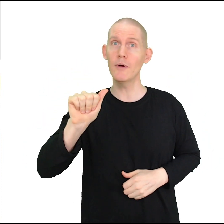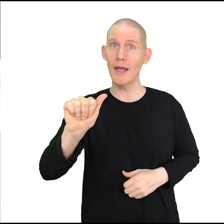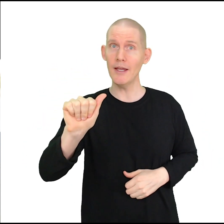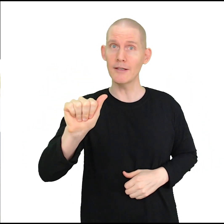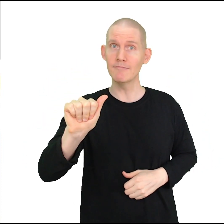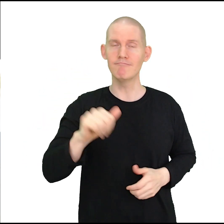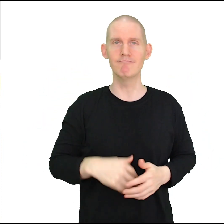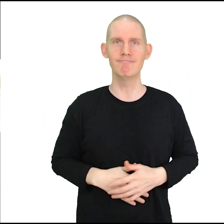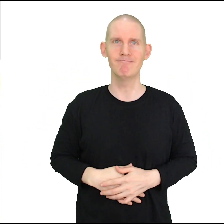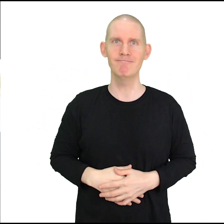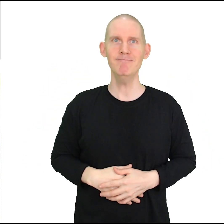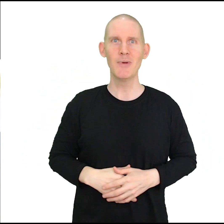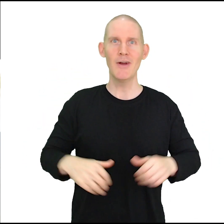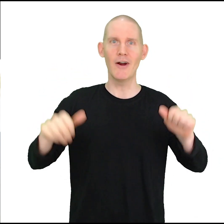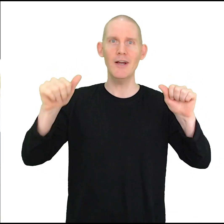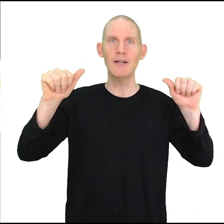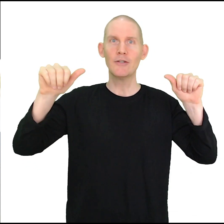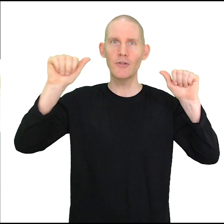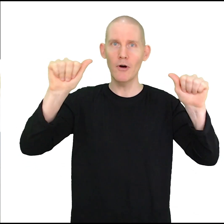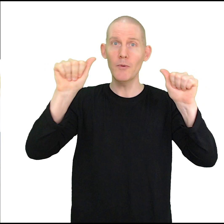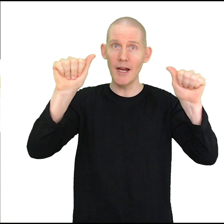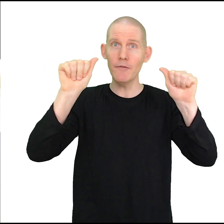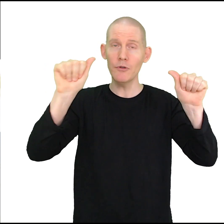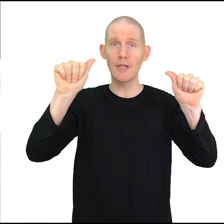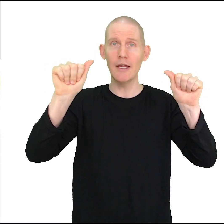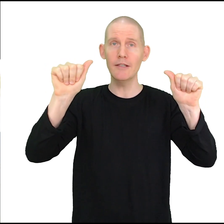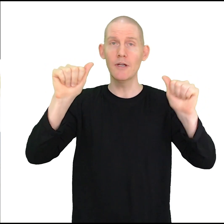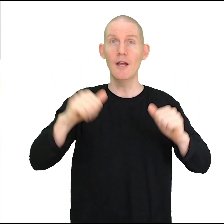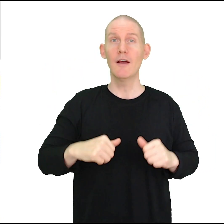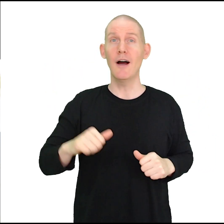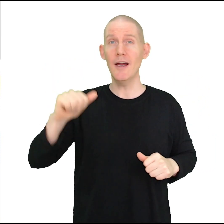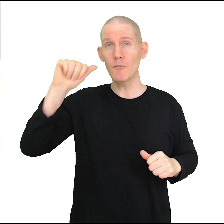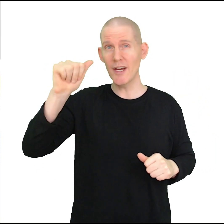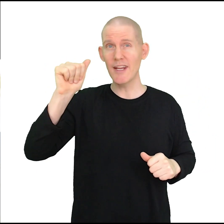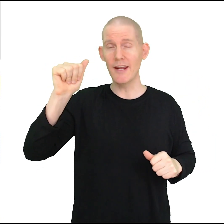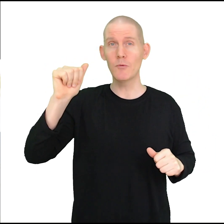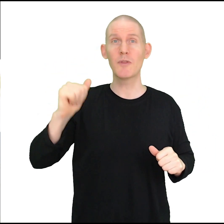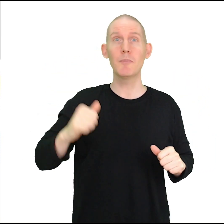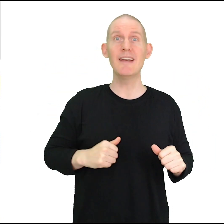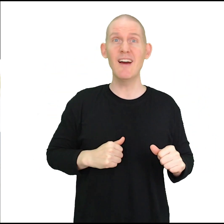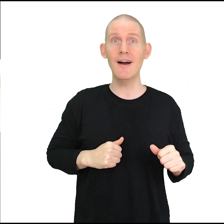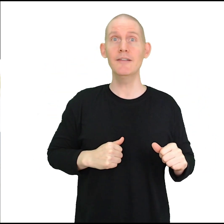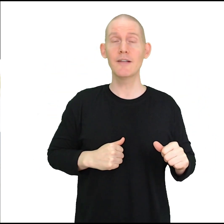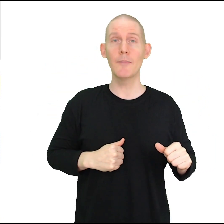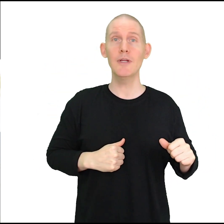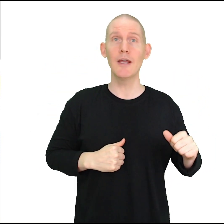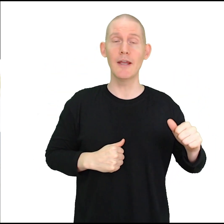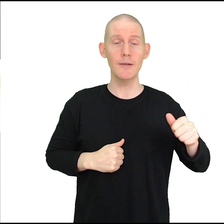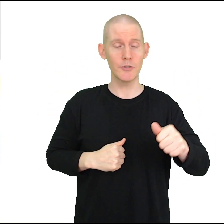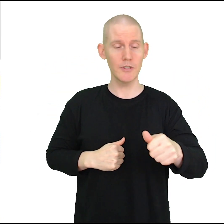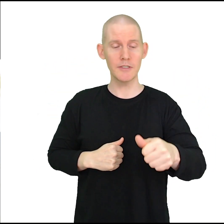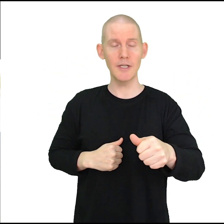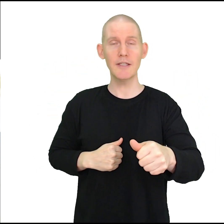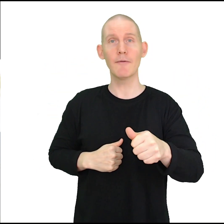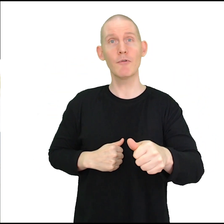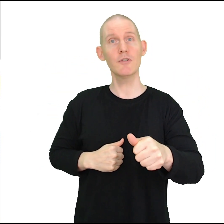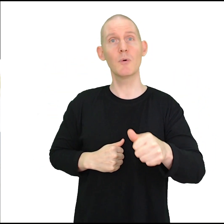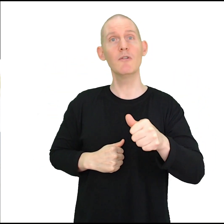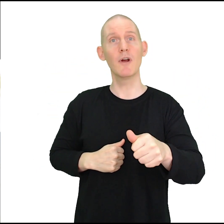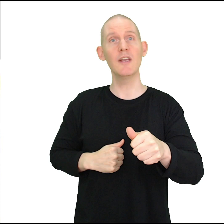A. All right, so we have those A's. I'm right-handed with my non-dominant hand. I'm just going to stick that first one right here.